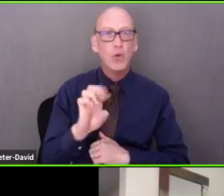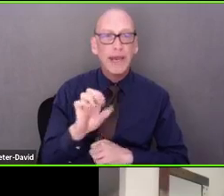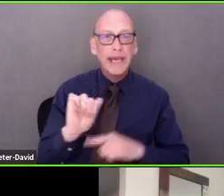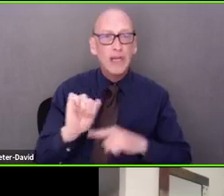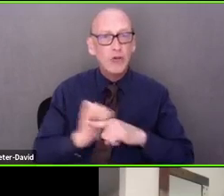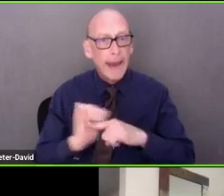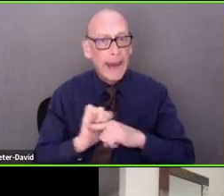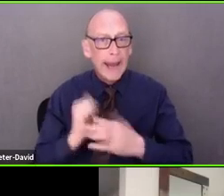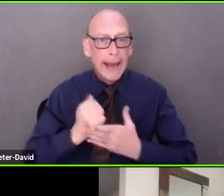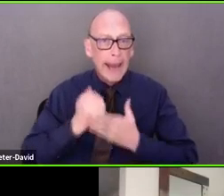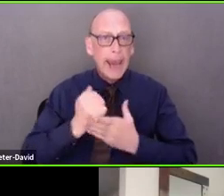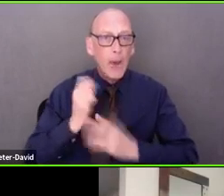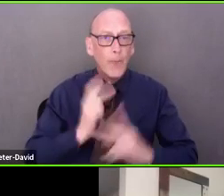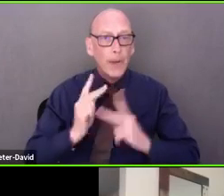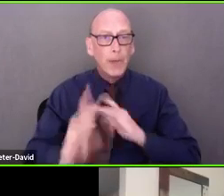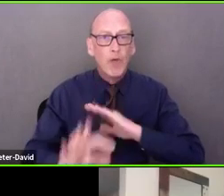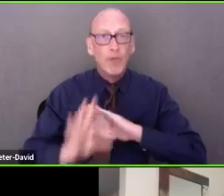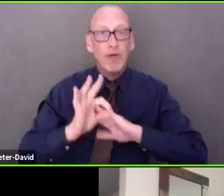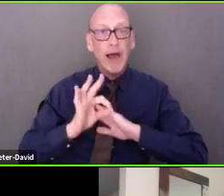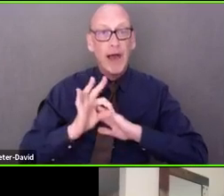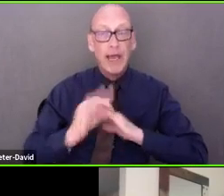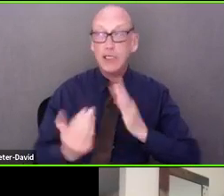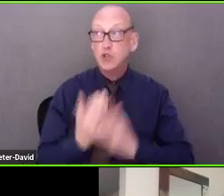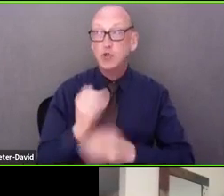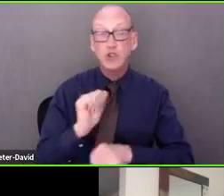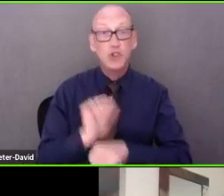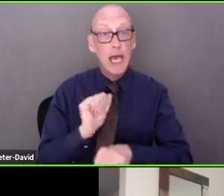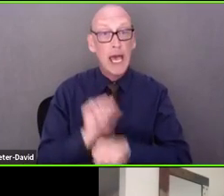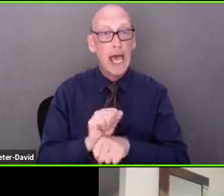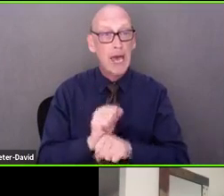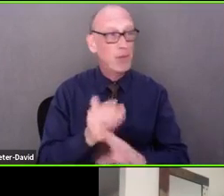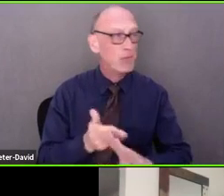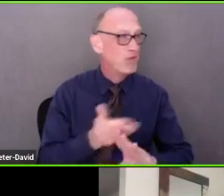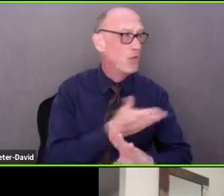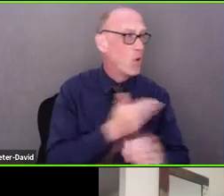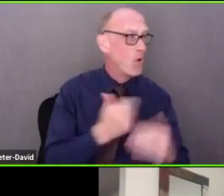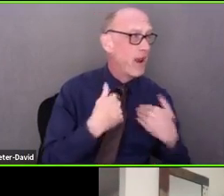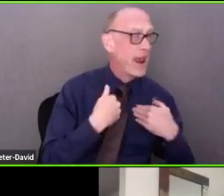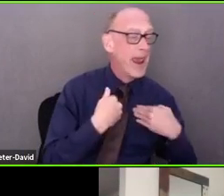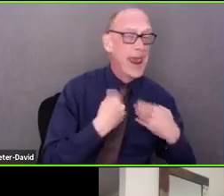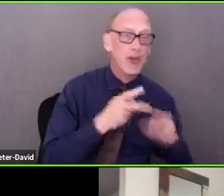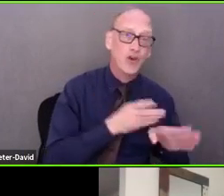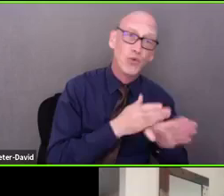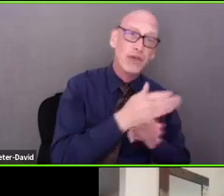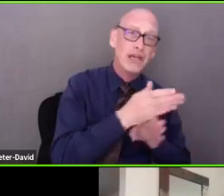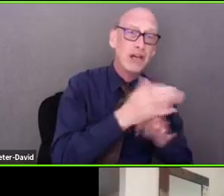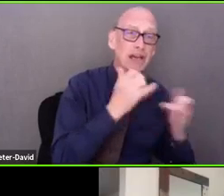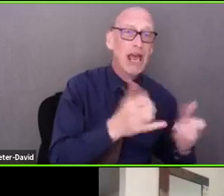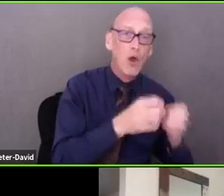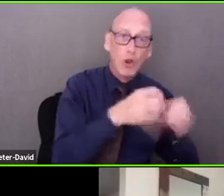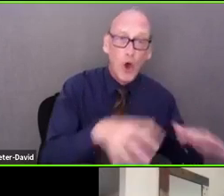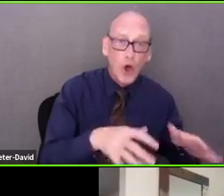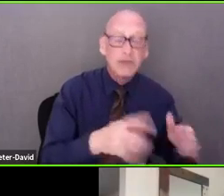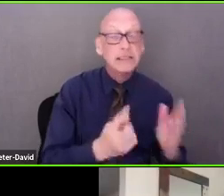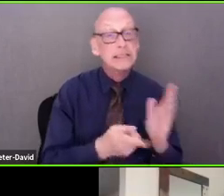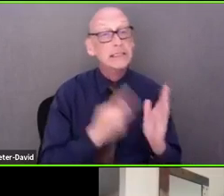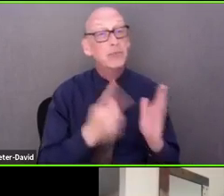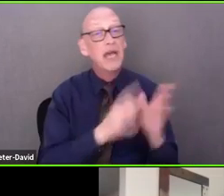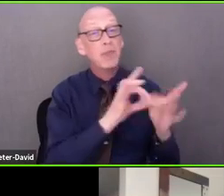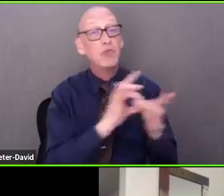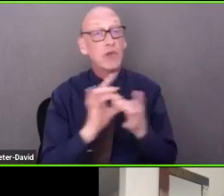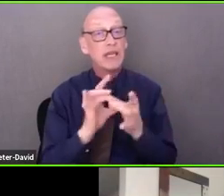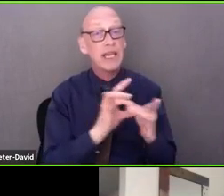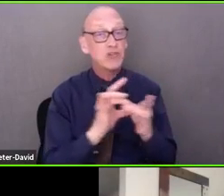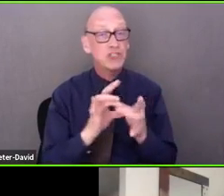and help people through that loss of their livelihood, for example? Sometimes relationships may